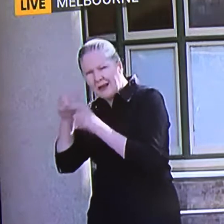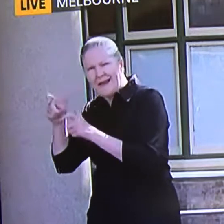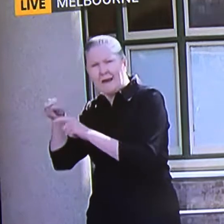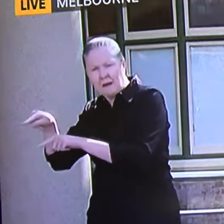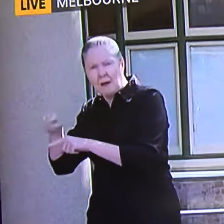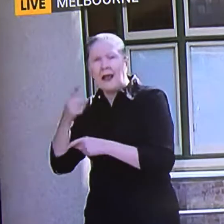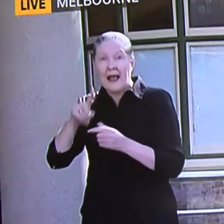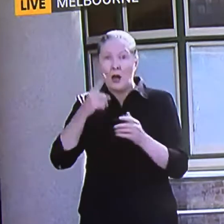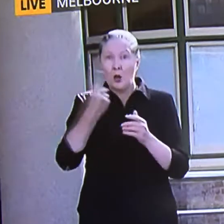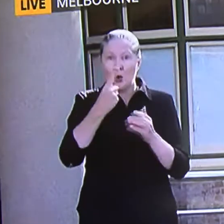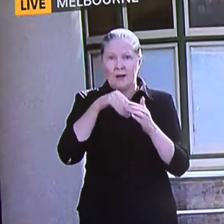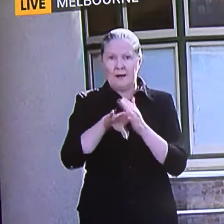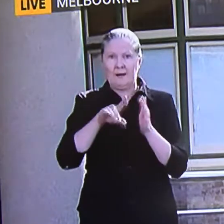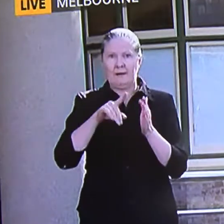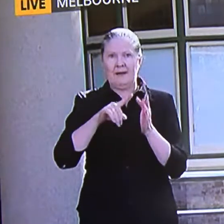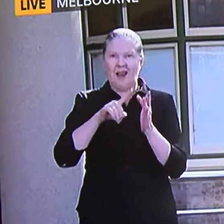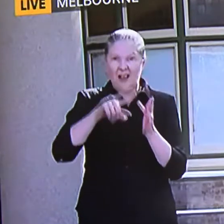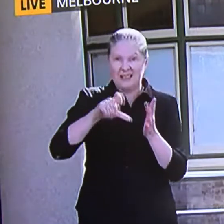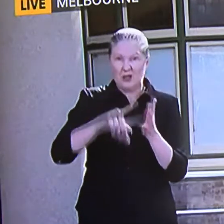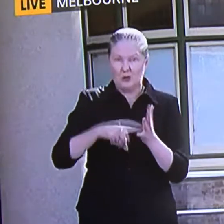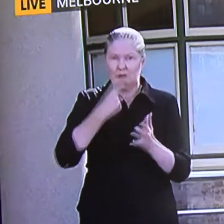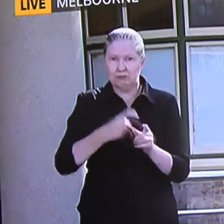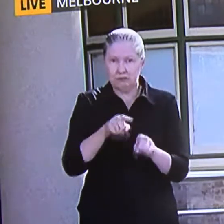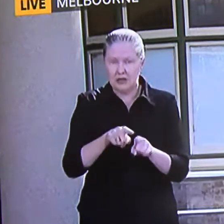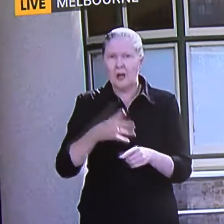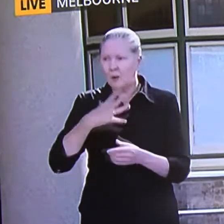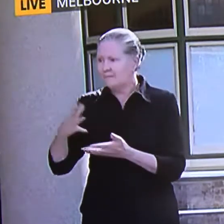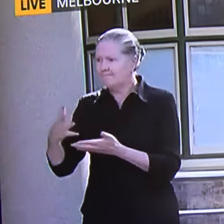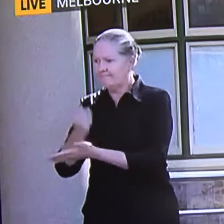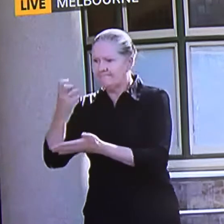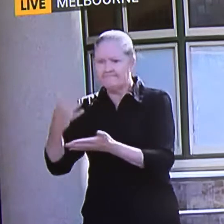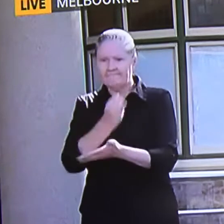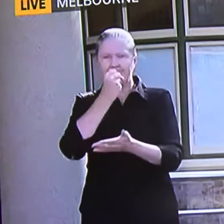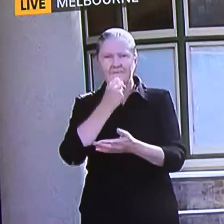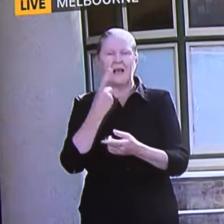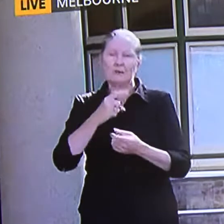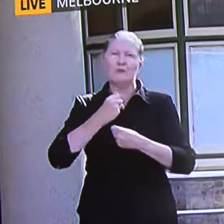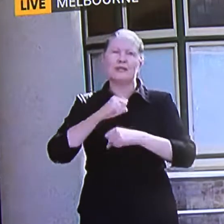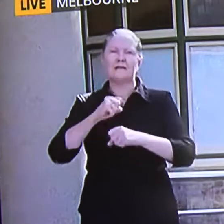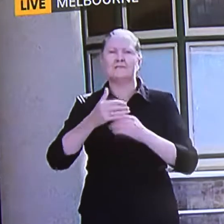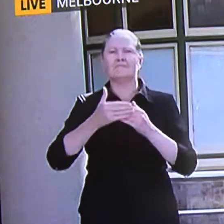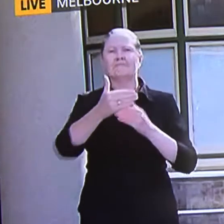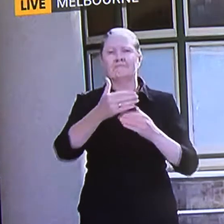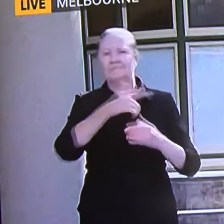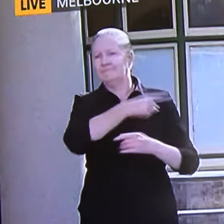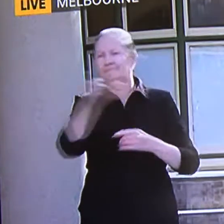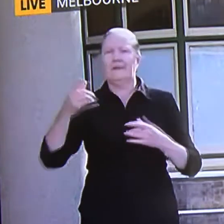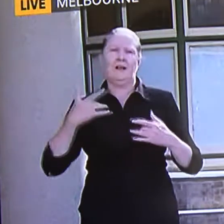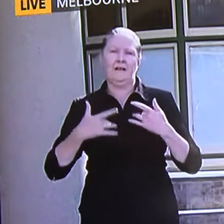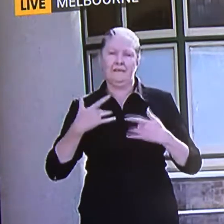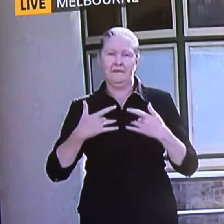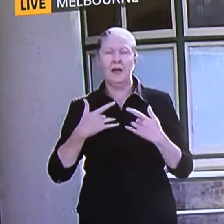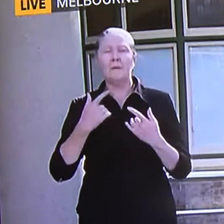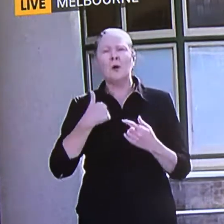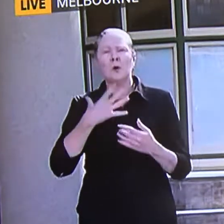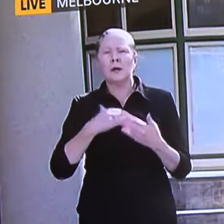These are immensely important steps to help save lives and protect lives. More broadly, I'd like to give a brief